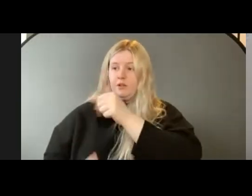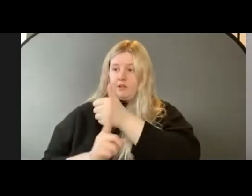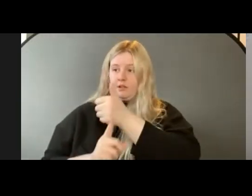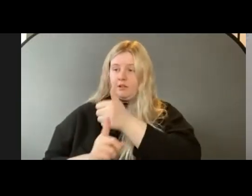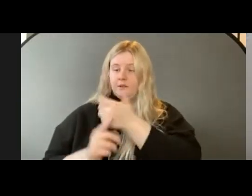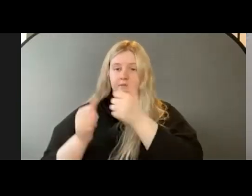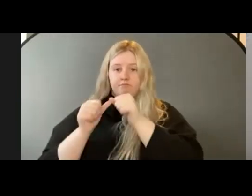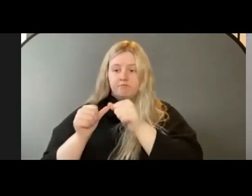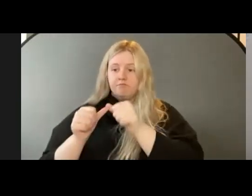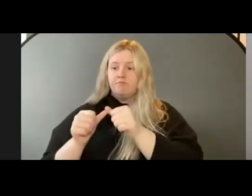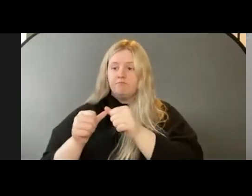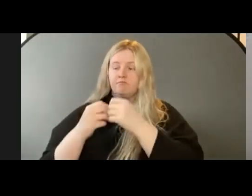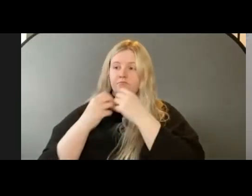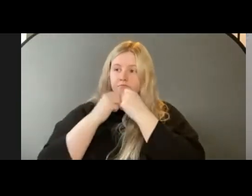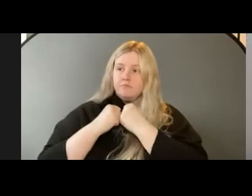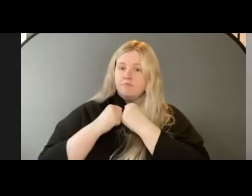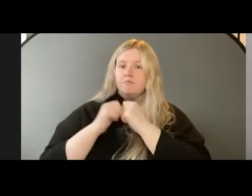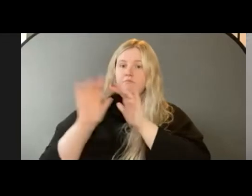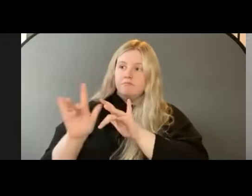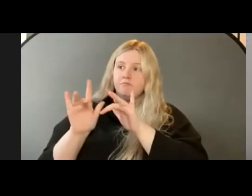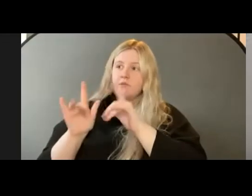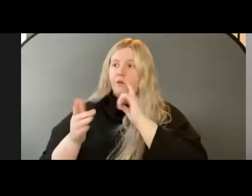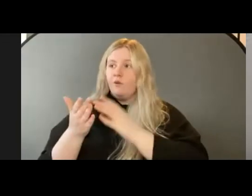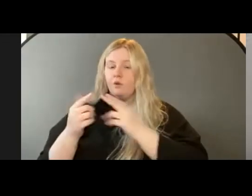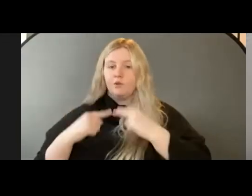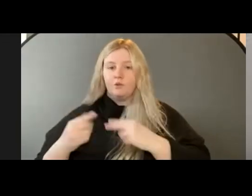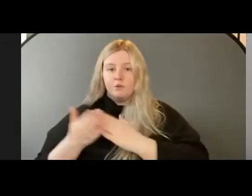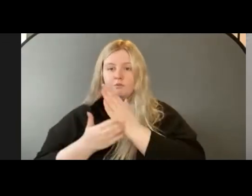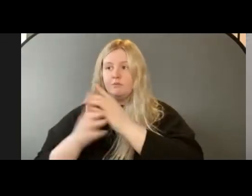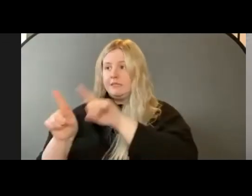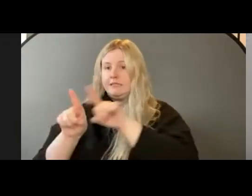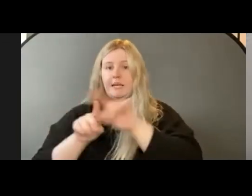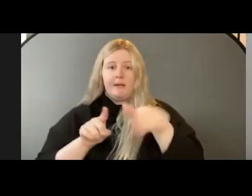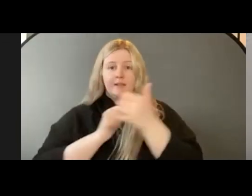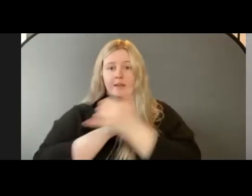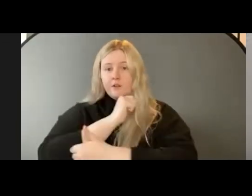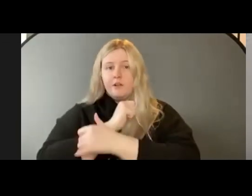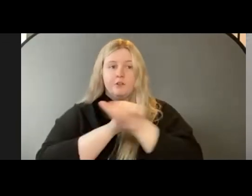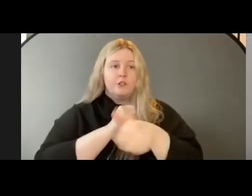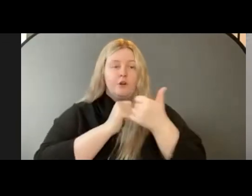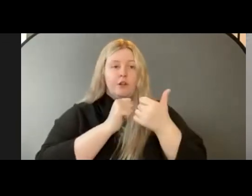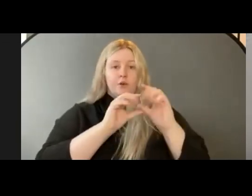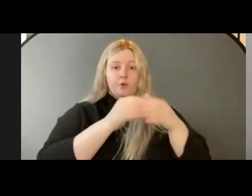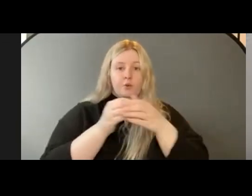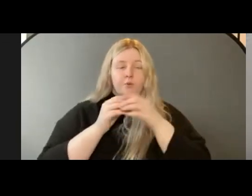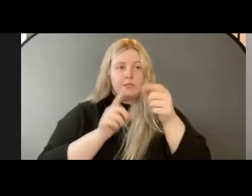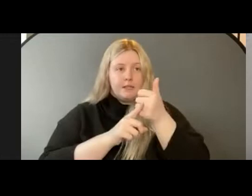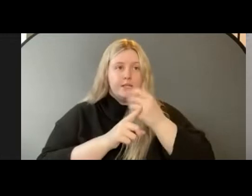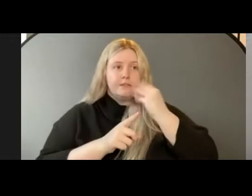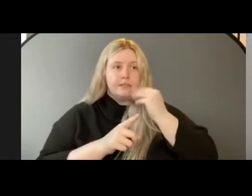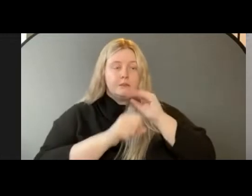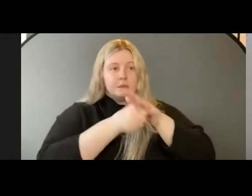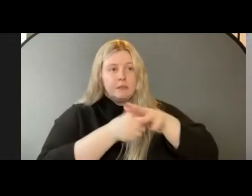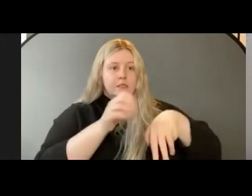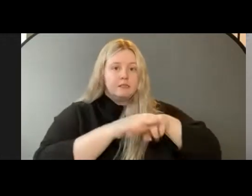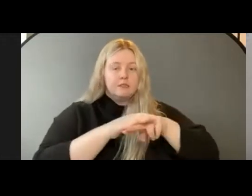empathy and support for human rights, as they have for so many other groups who have faced prejudice and neglect, and that those same protections need to